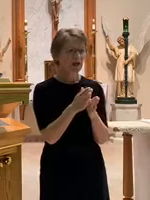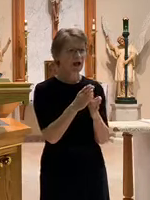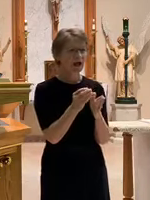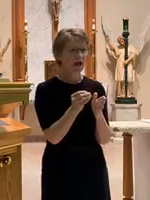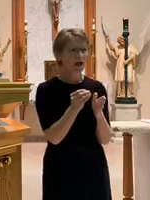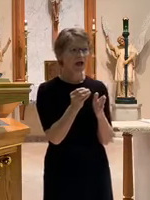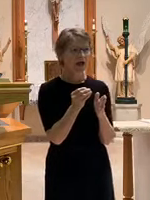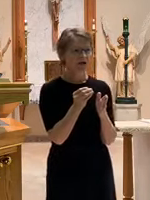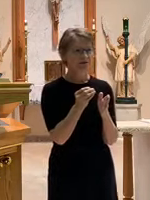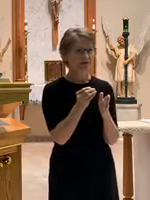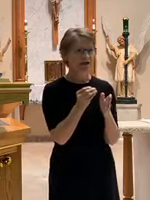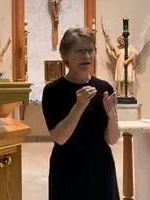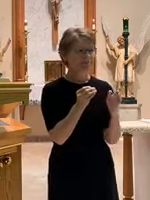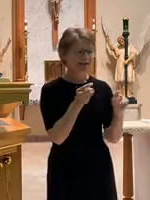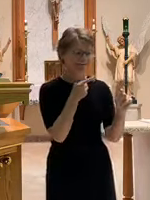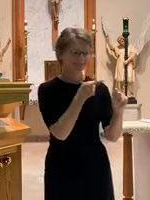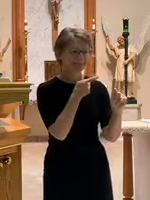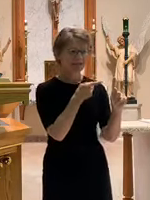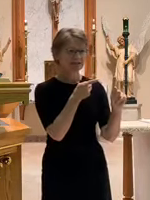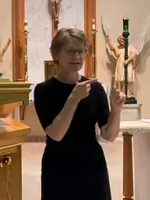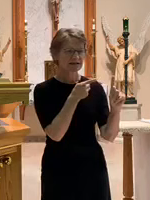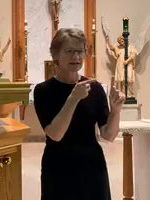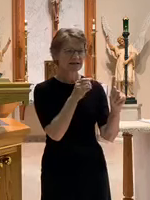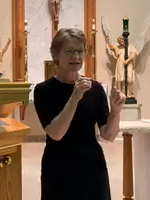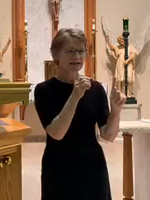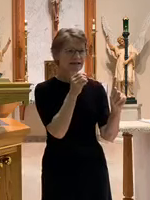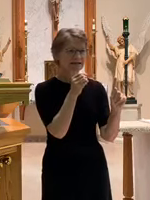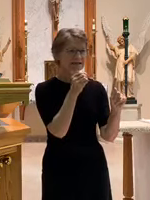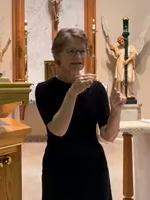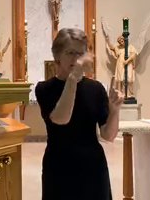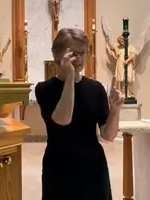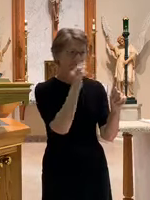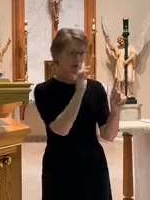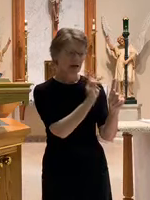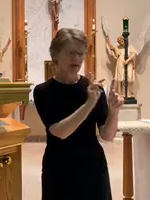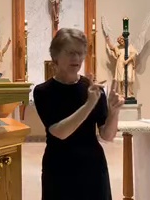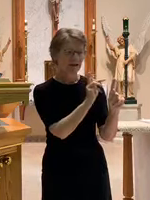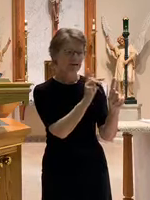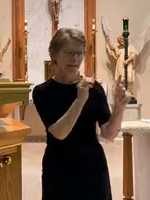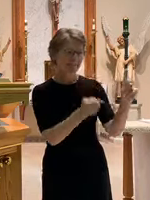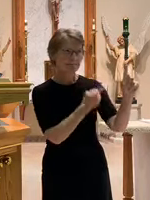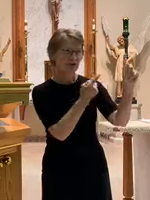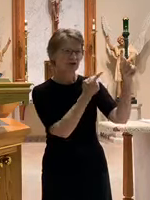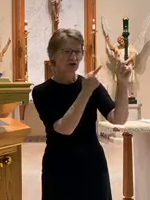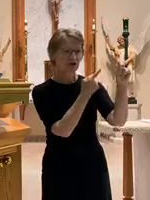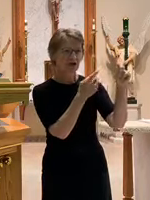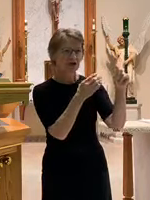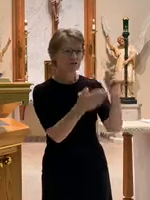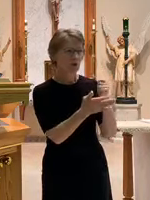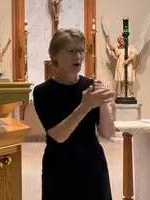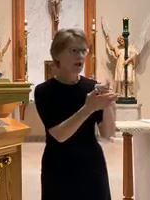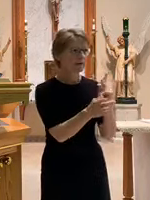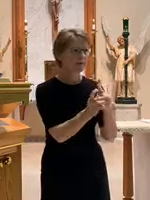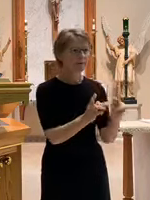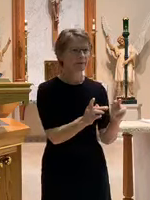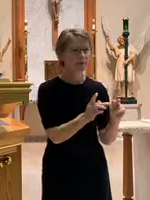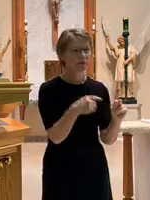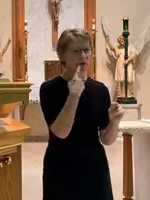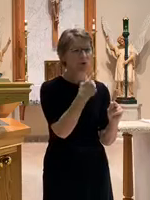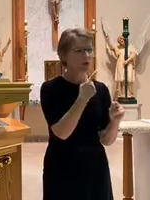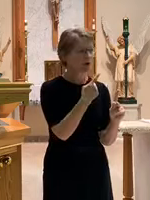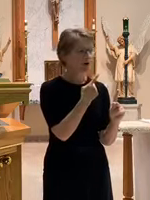made this her mission as a sister to help welcome people who are either coming